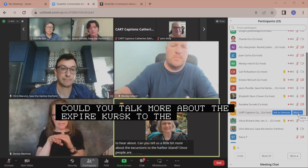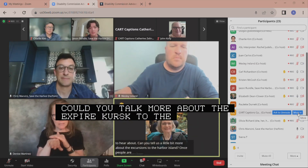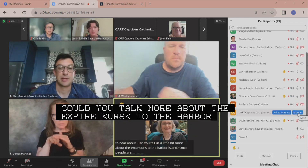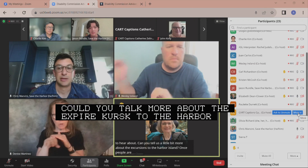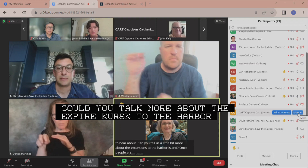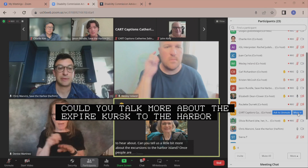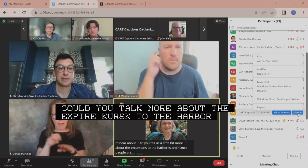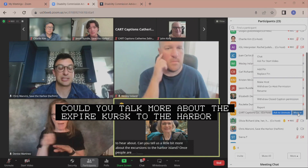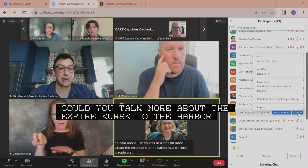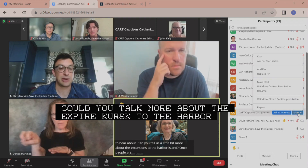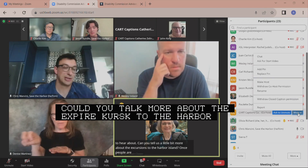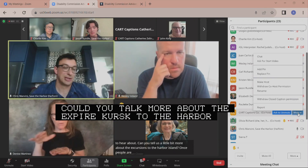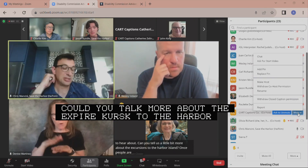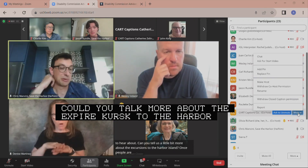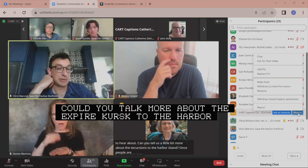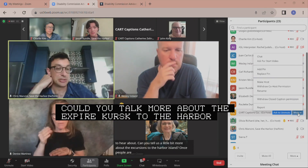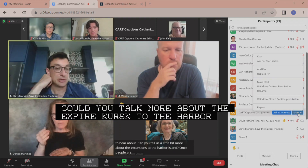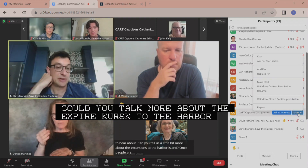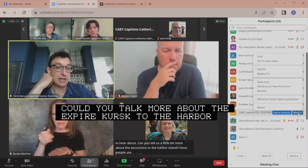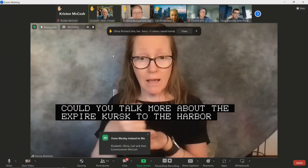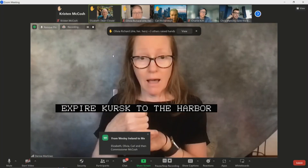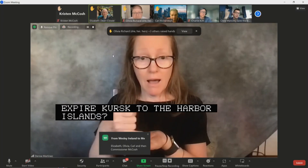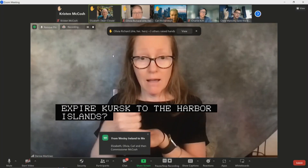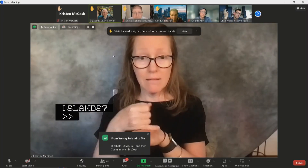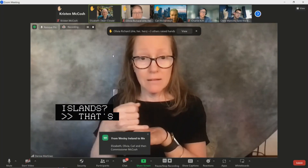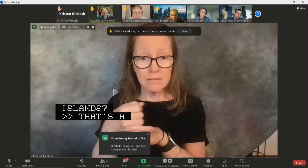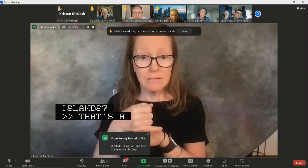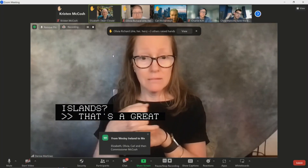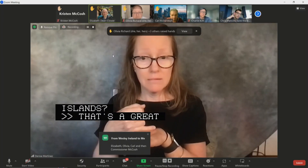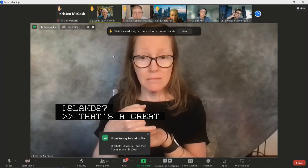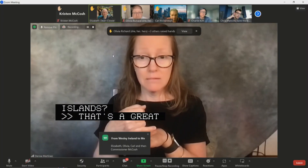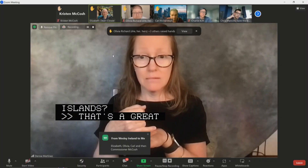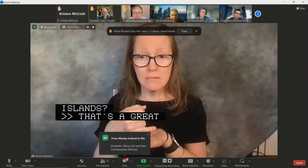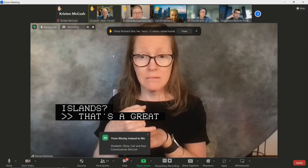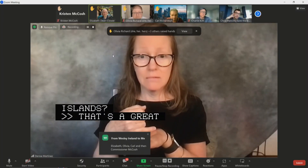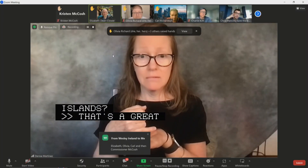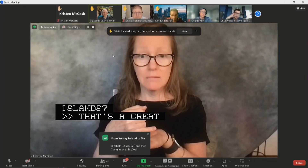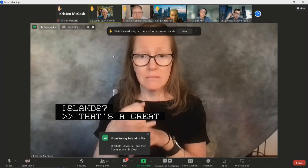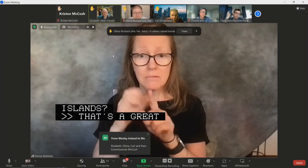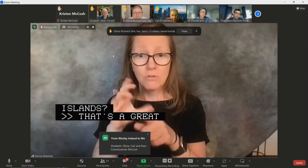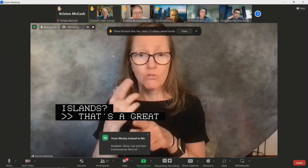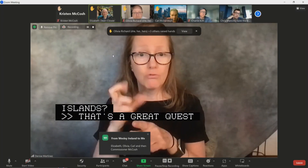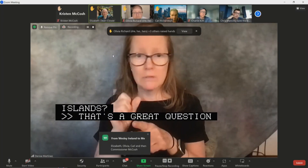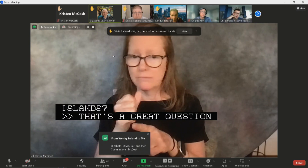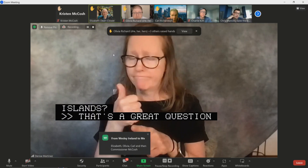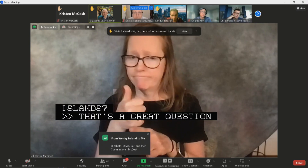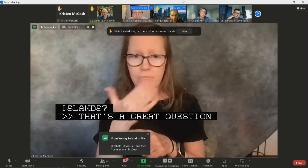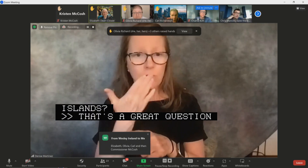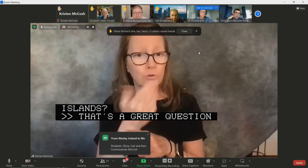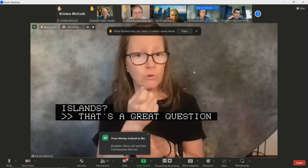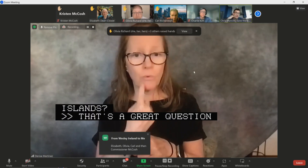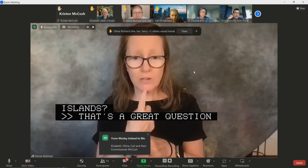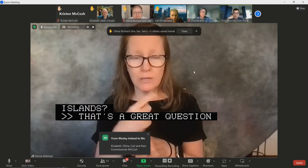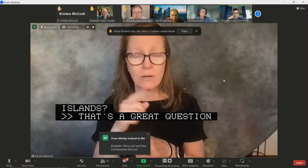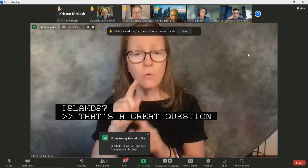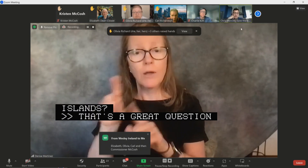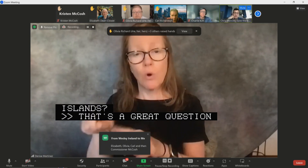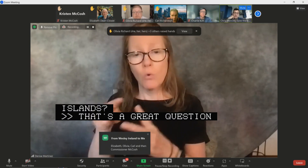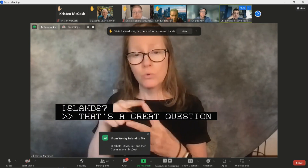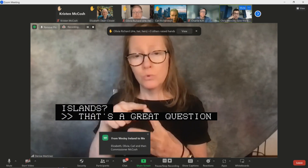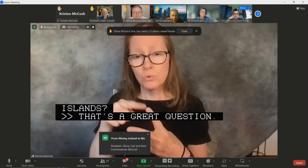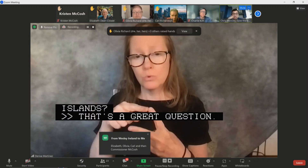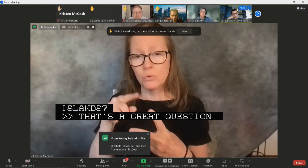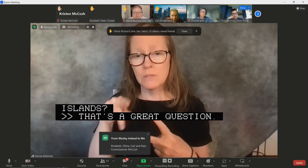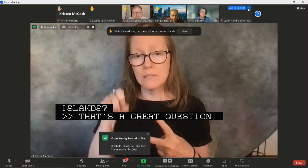That's a great question. Jason, you can probably do it even in more detail. We go to Spectacle and George's Islands are the two. And yeah, Spectacle